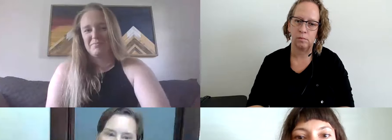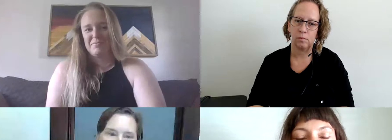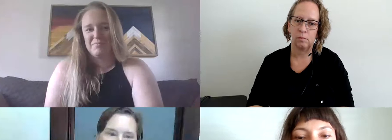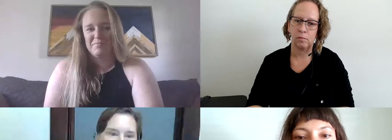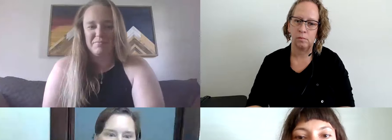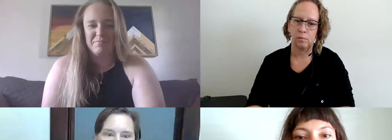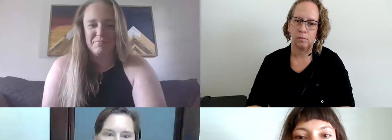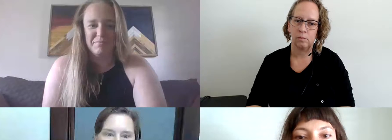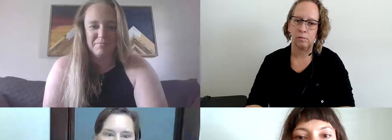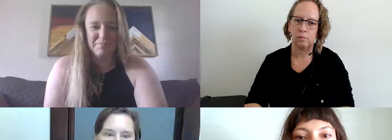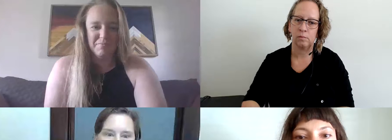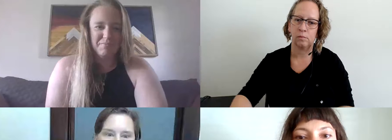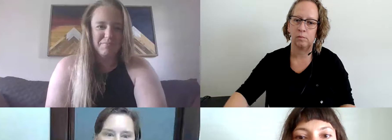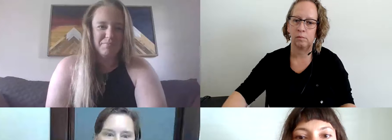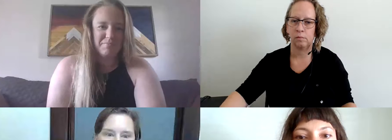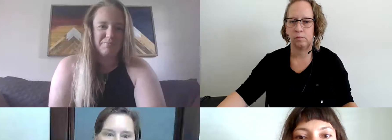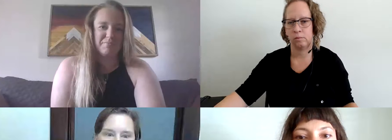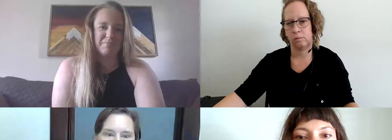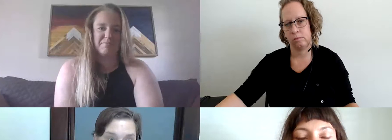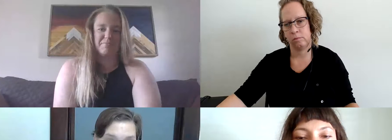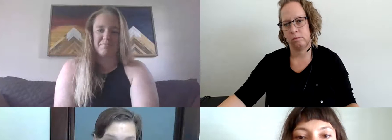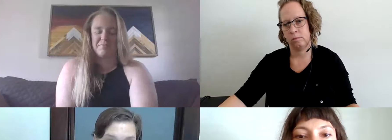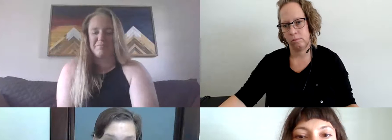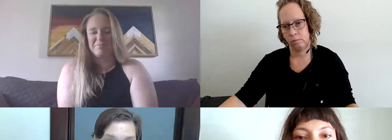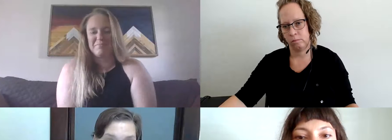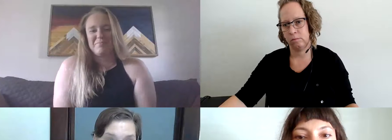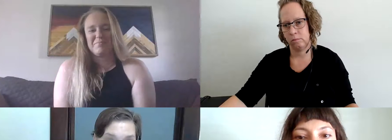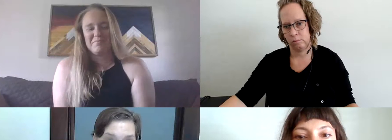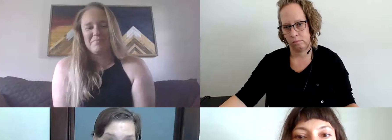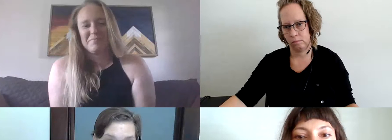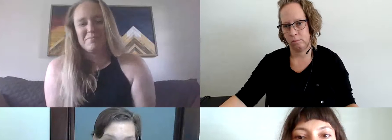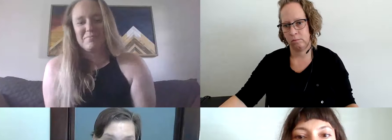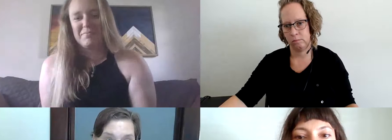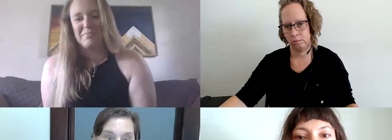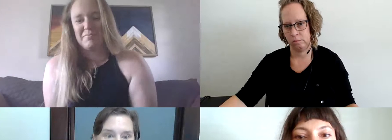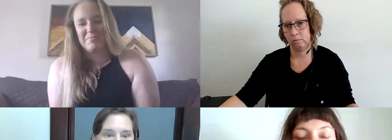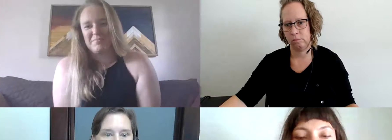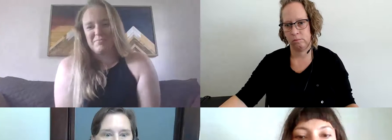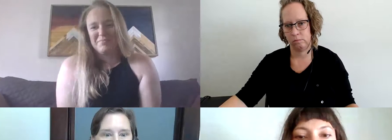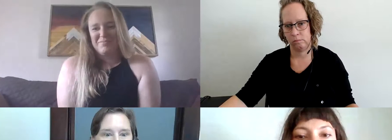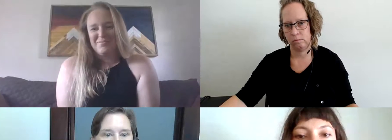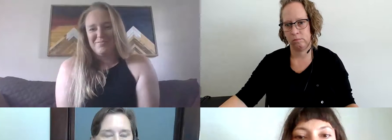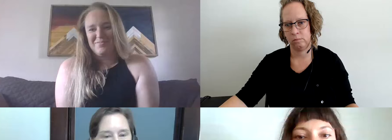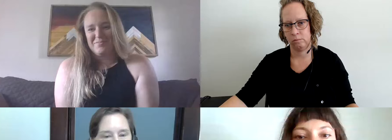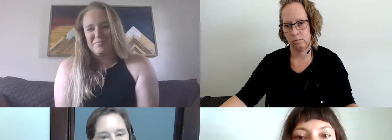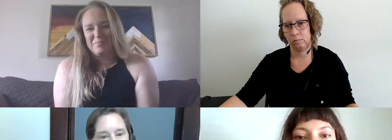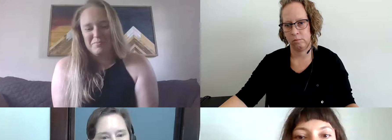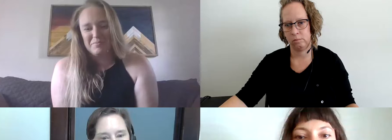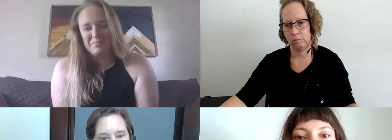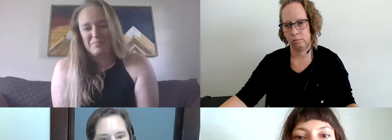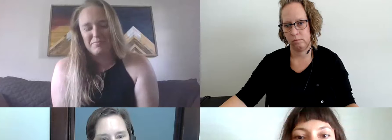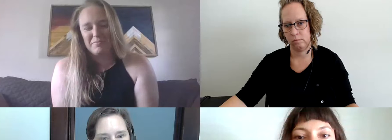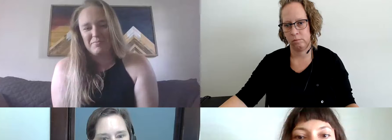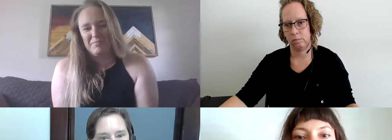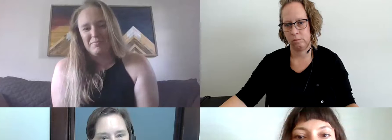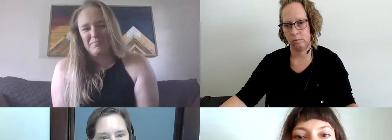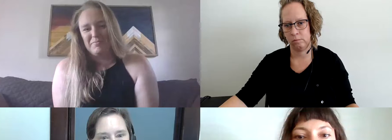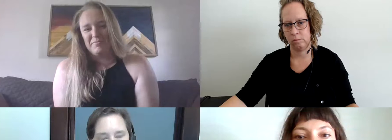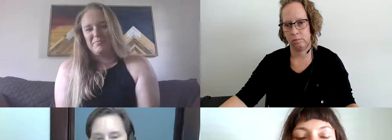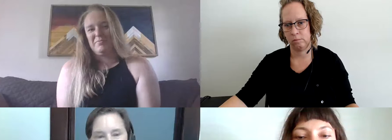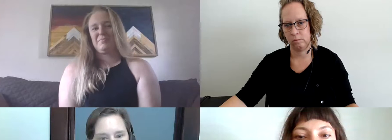T-Mo, they were very, very accommodating in getting what I needed to use the service. And so